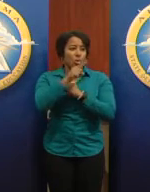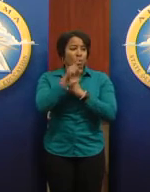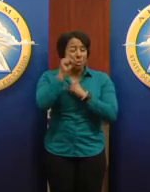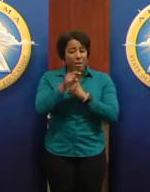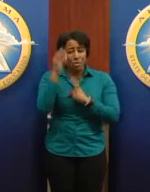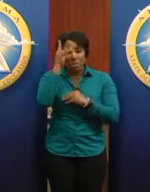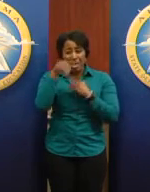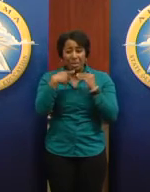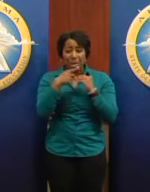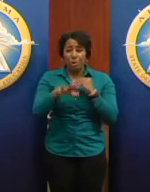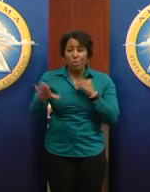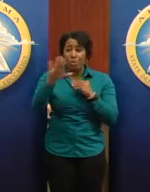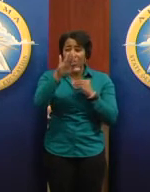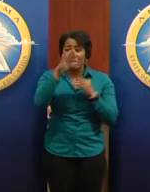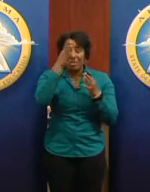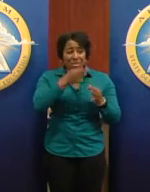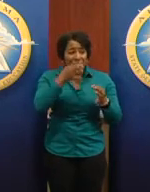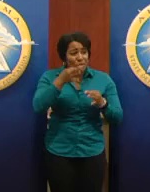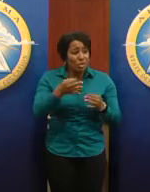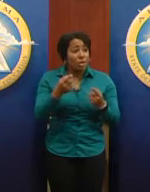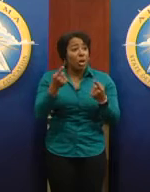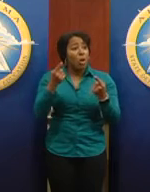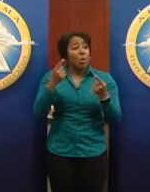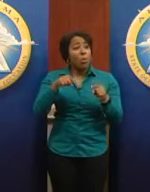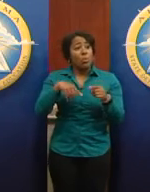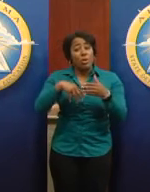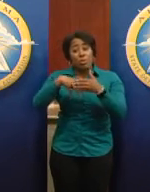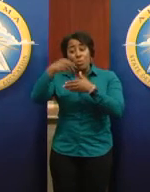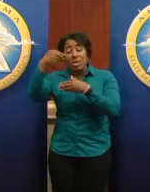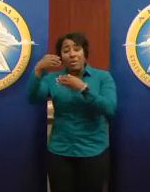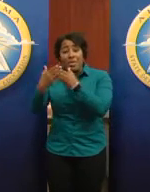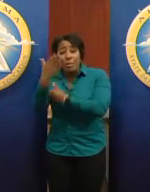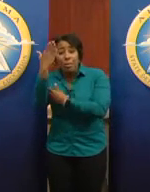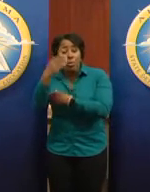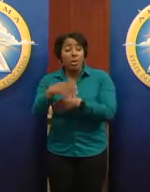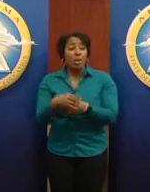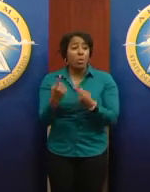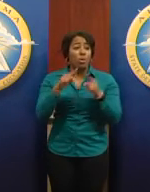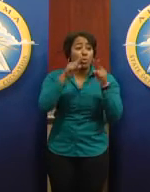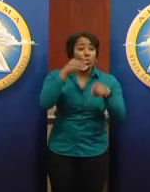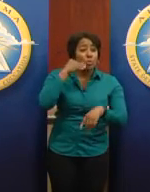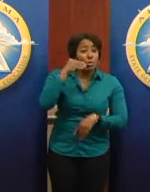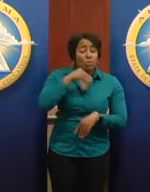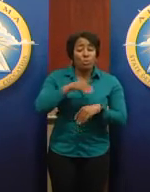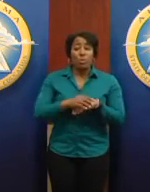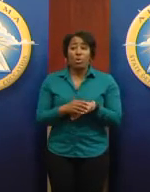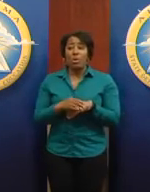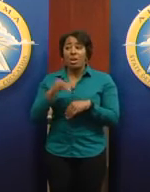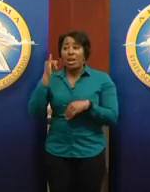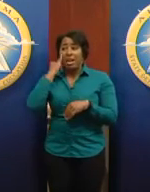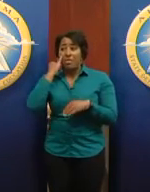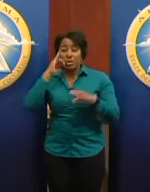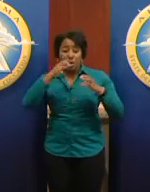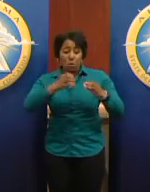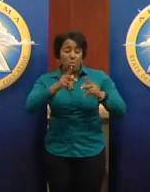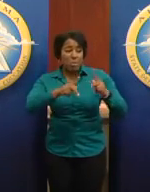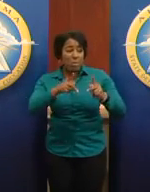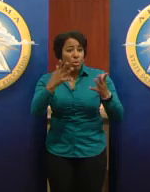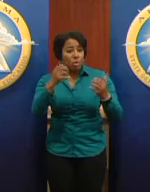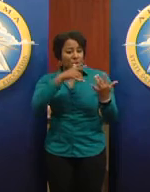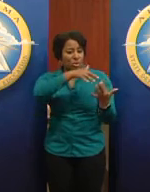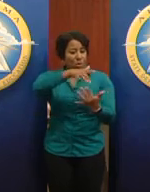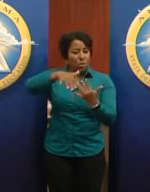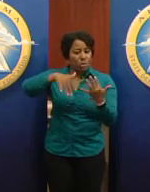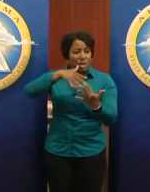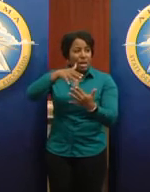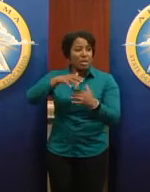you walk out your door in the morning, and what do you do when you go to the store, and what do you do when there's a group of people that you want to socialize with. These